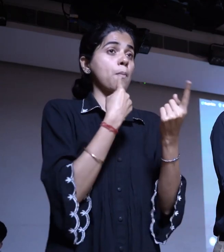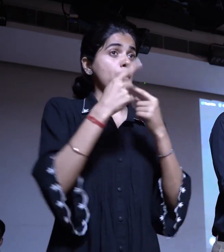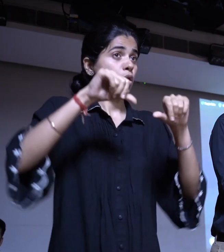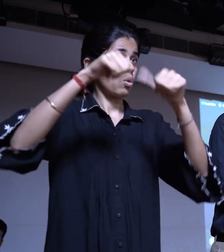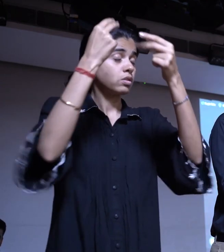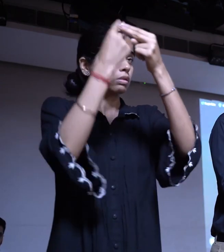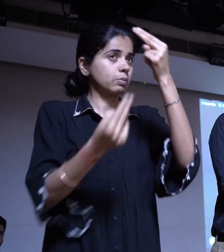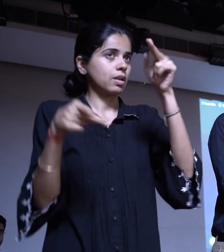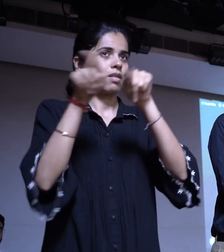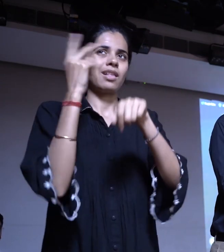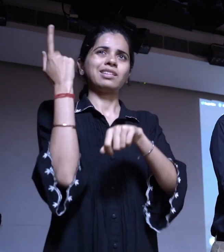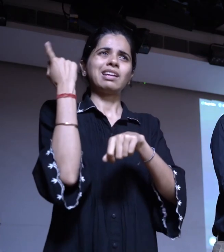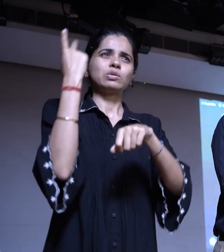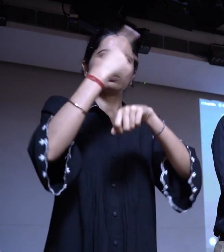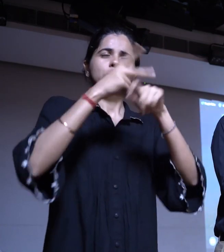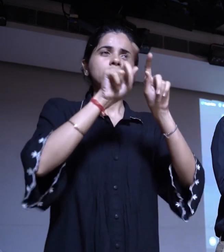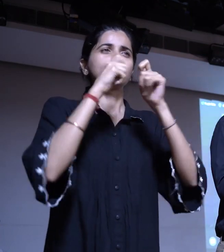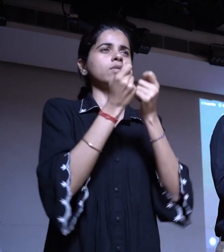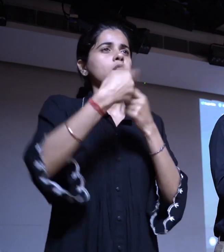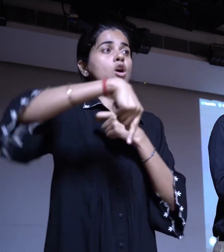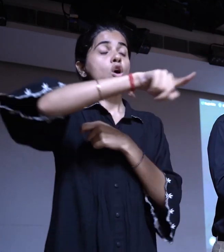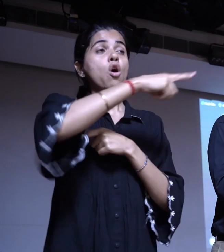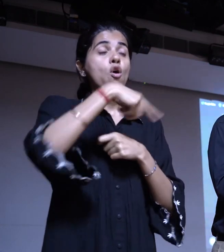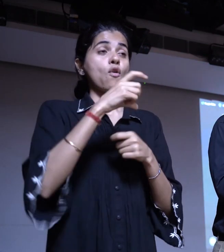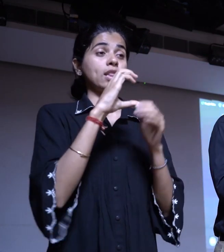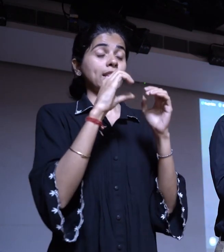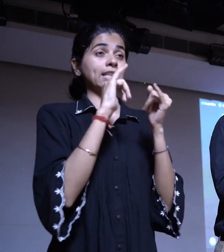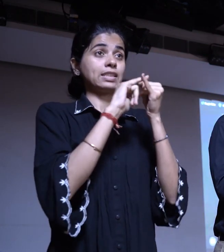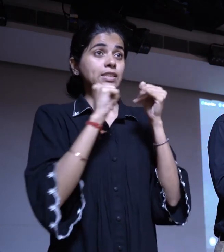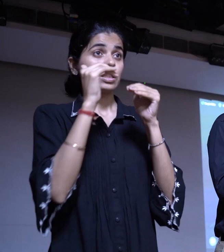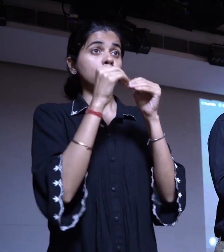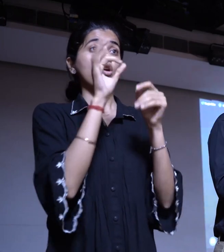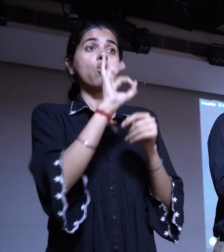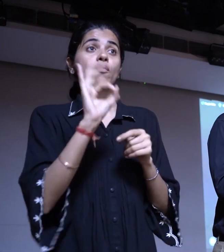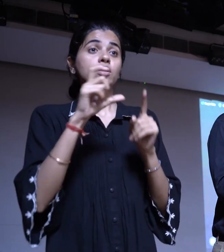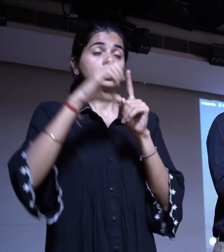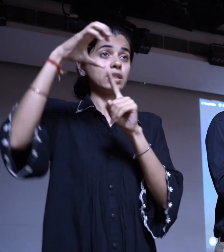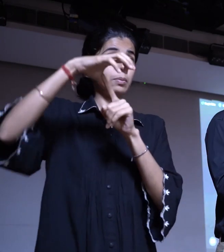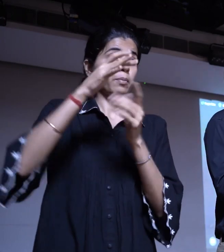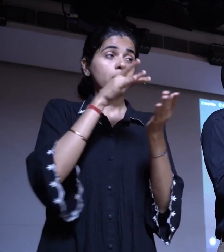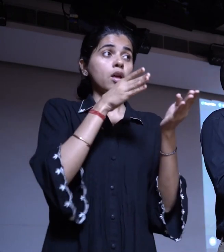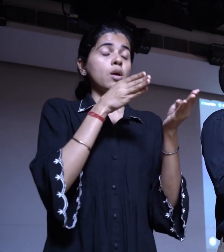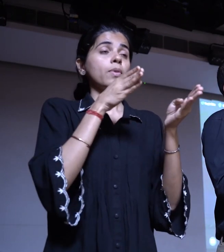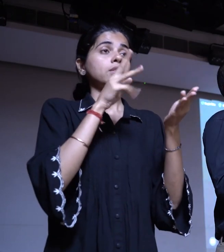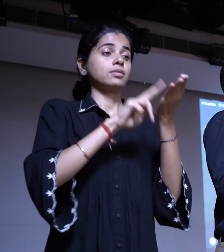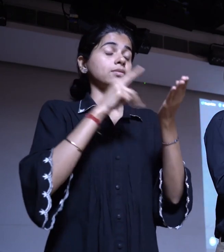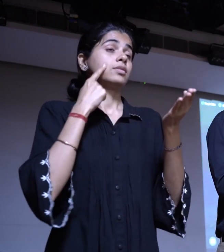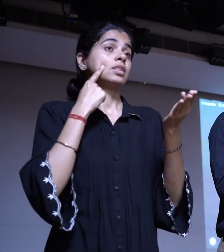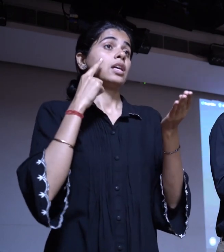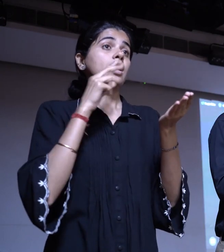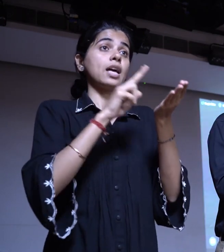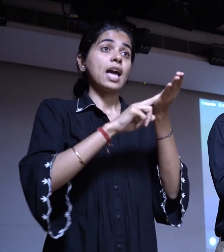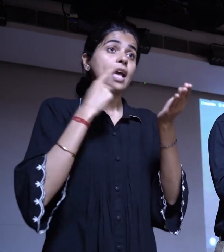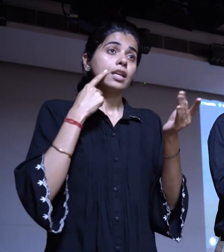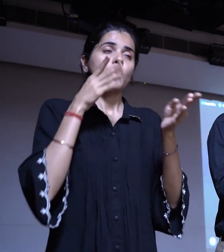as as of last two days I extend my thanks to all the senior officers officials from various National Institutes and Sisters